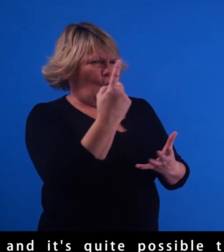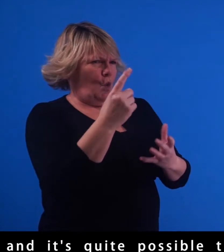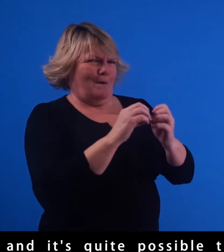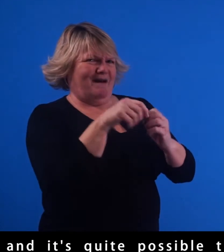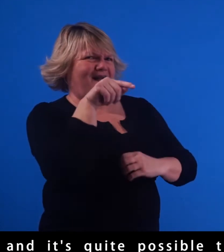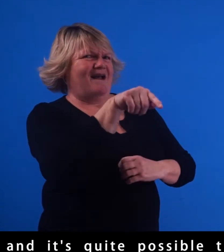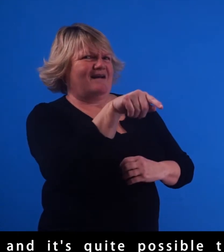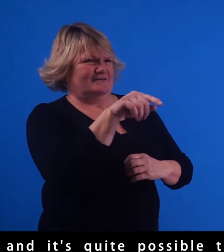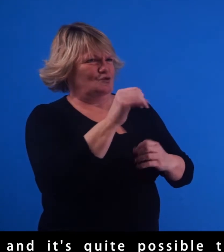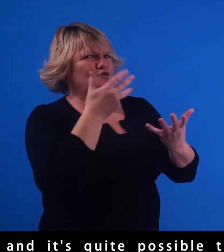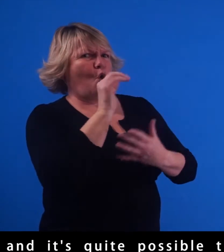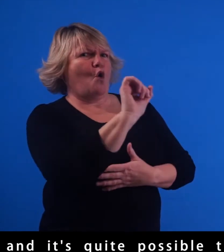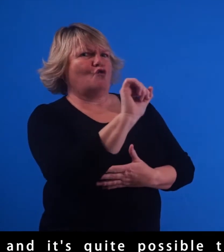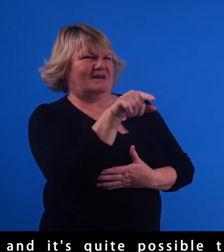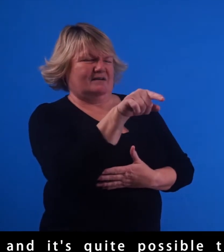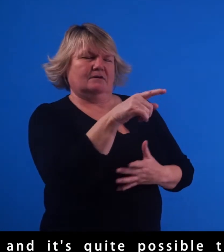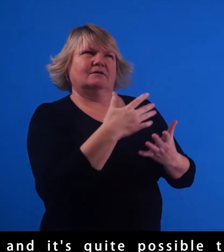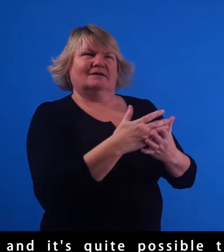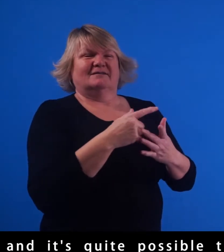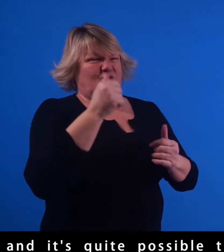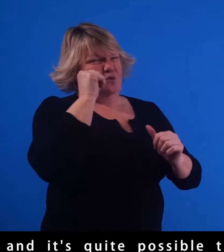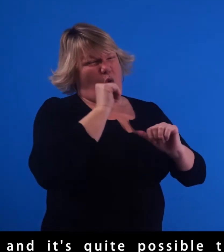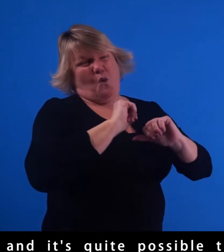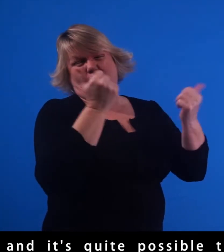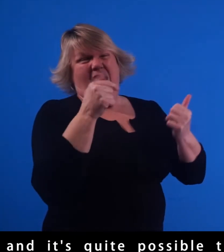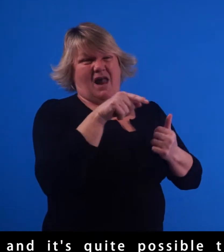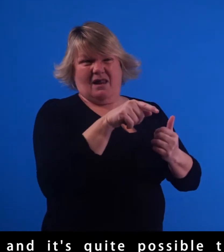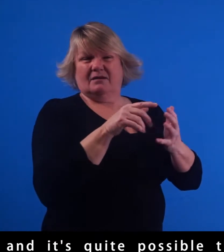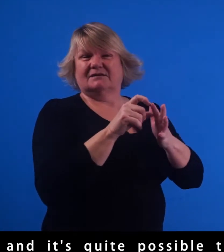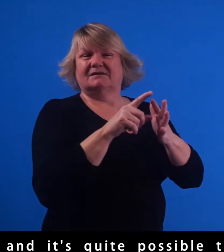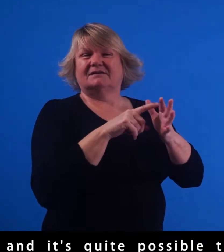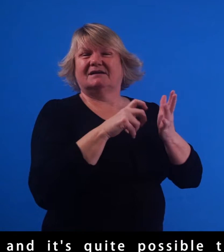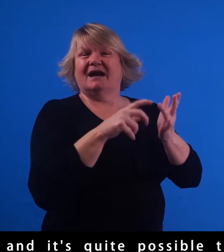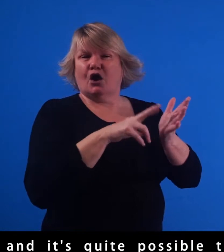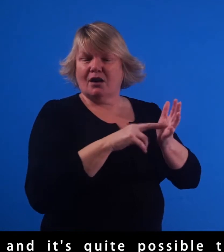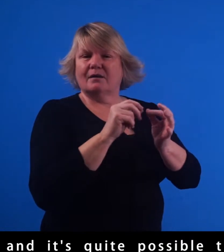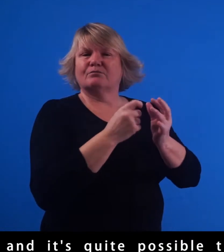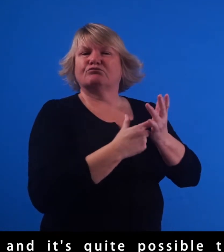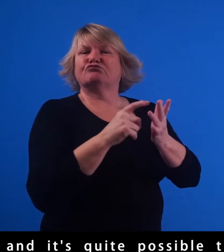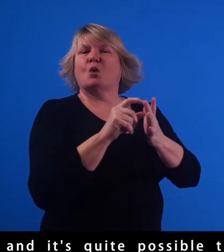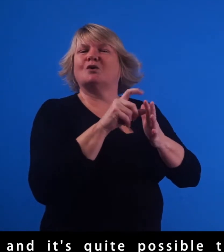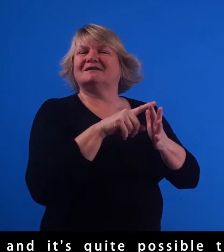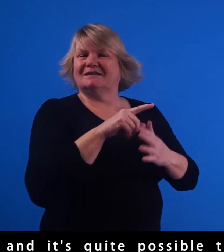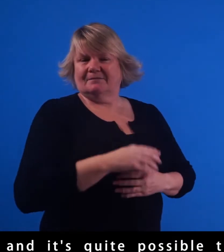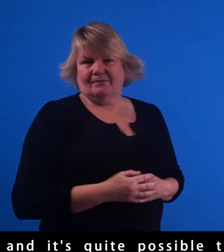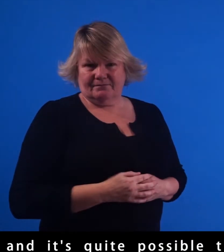told him the story of its maker, the infamous Deacon Brodie.